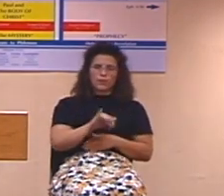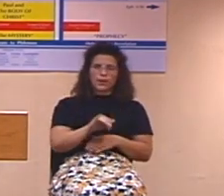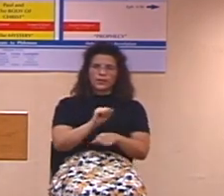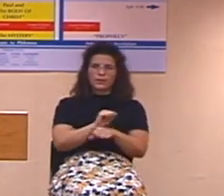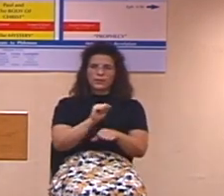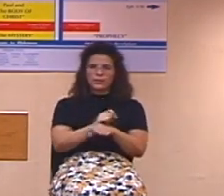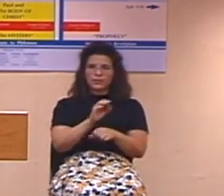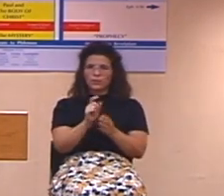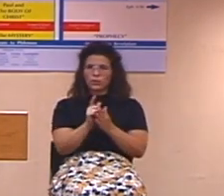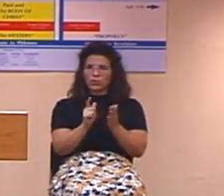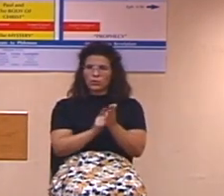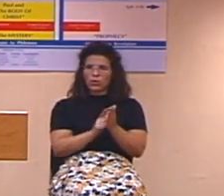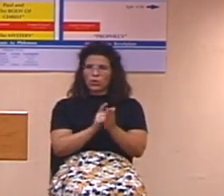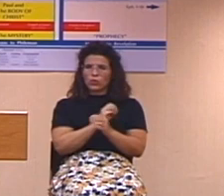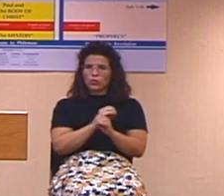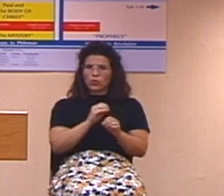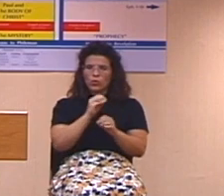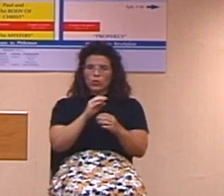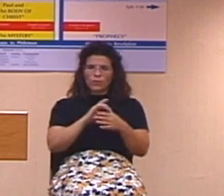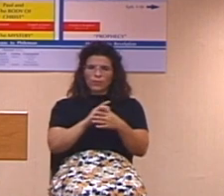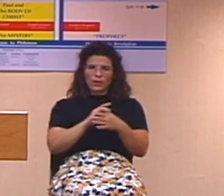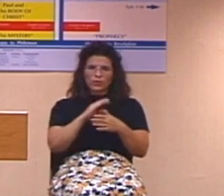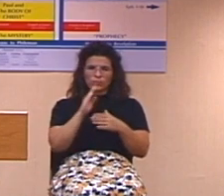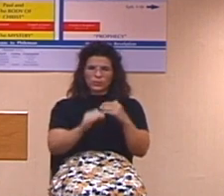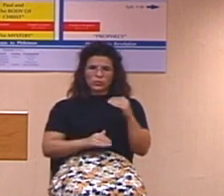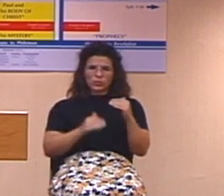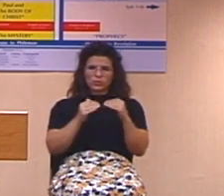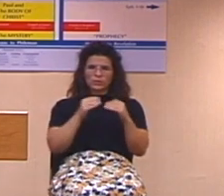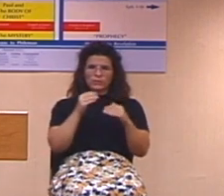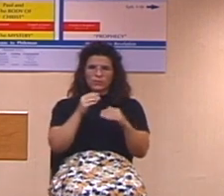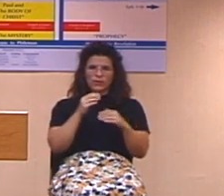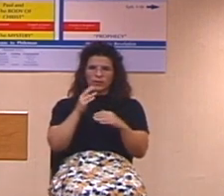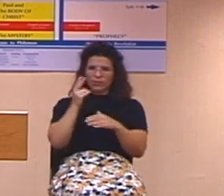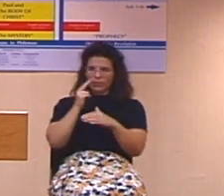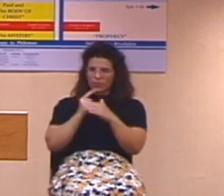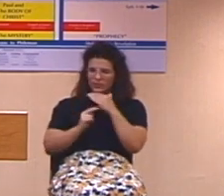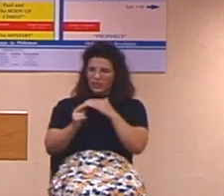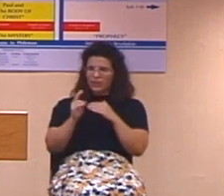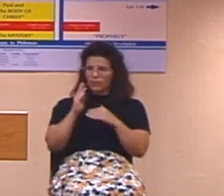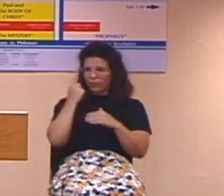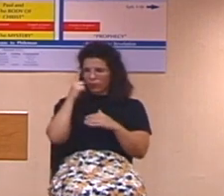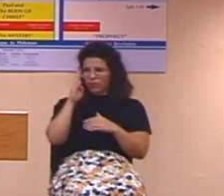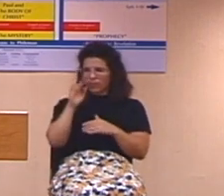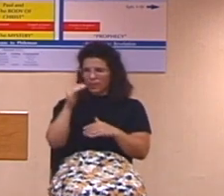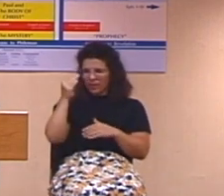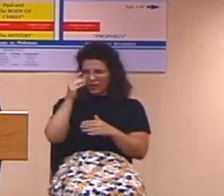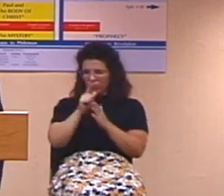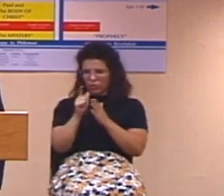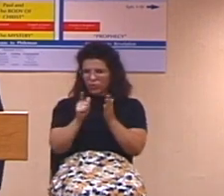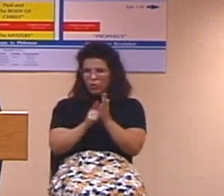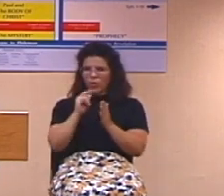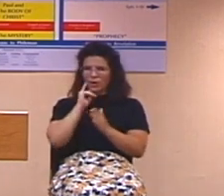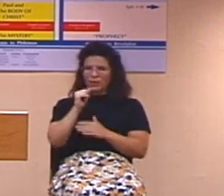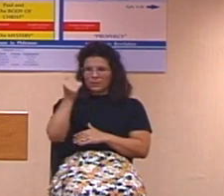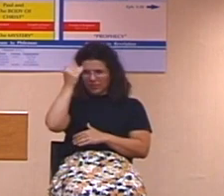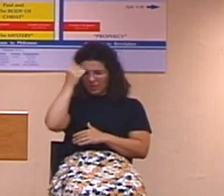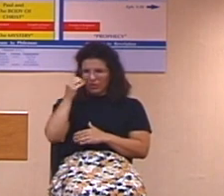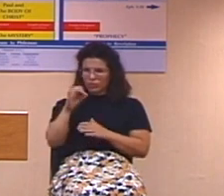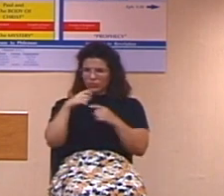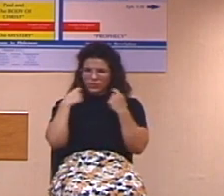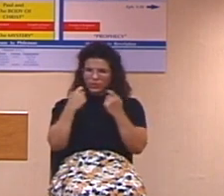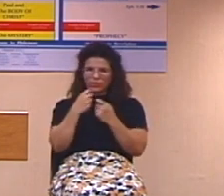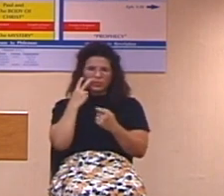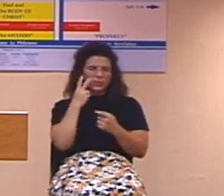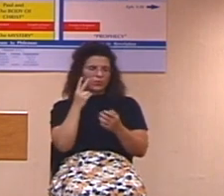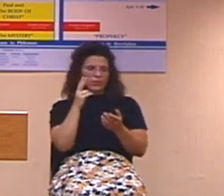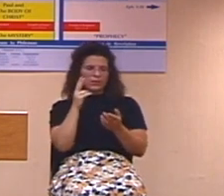law, there shall no flesh be justified in his sight, for by the law is the knowledge of sin. But now the righteousness of God. You see how he shuts